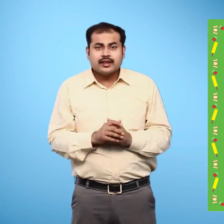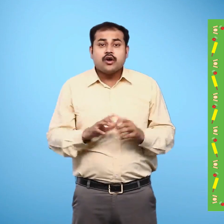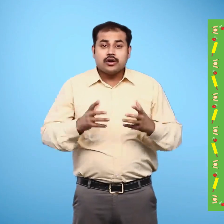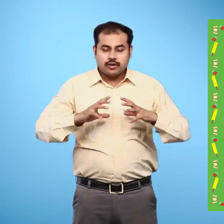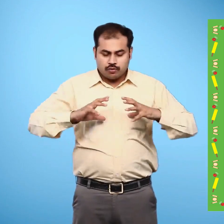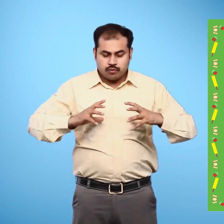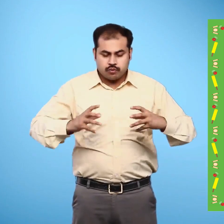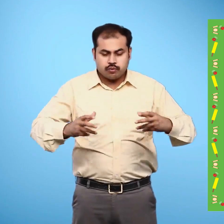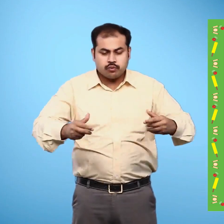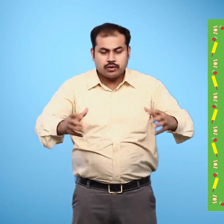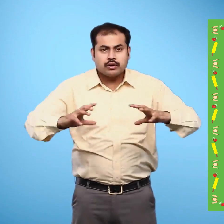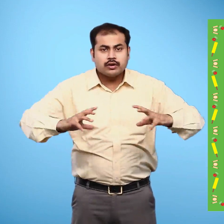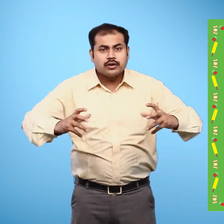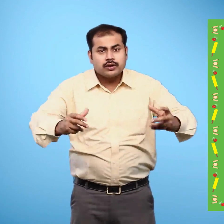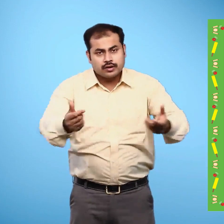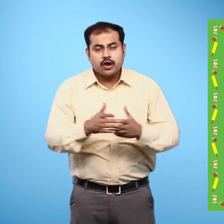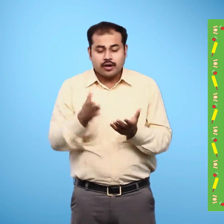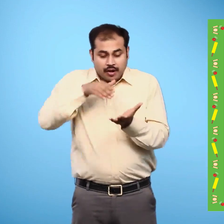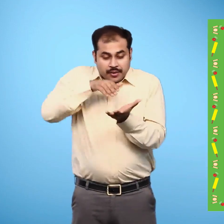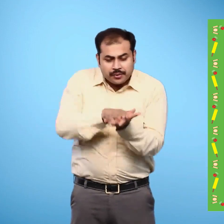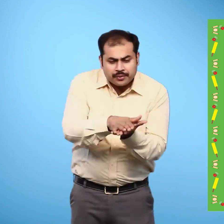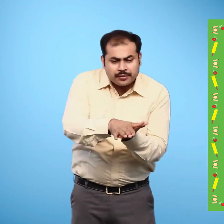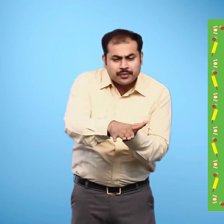if it rolls or slides.